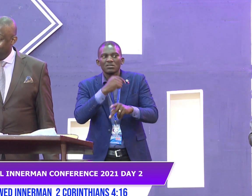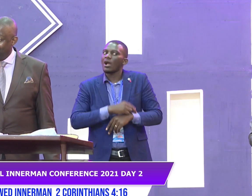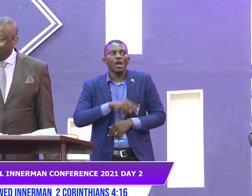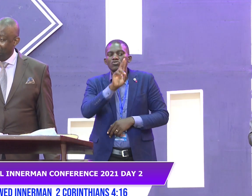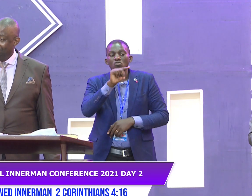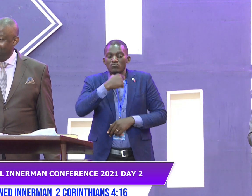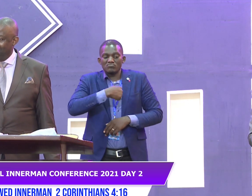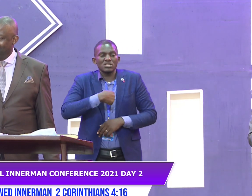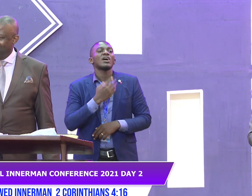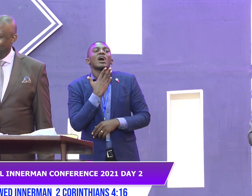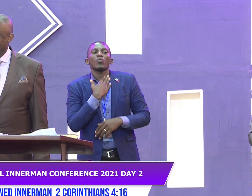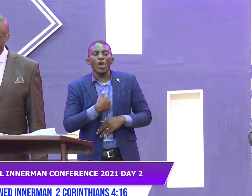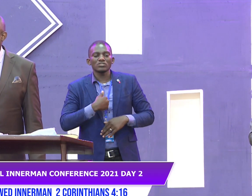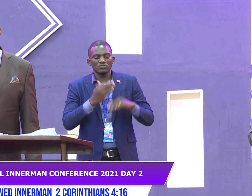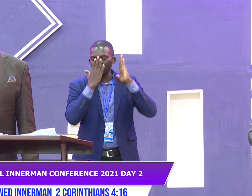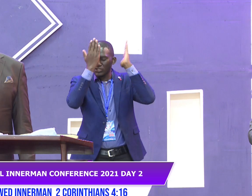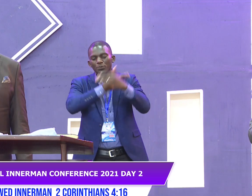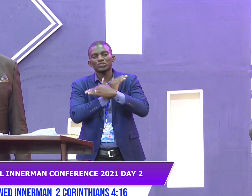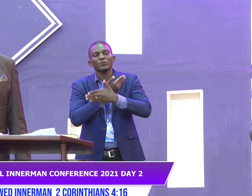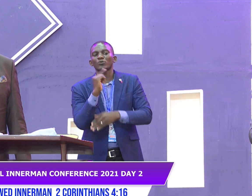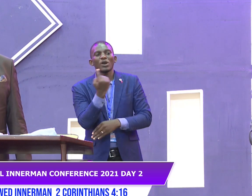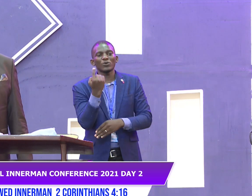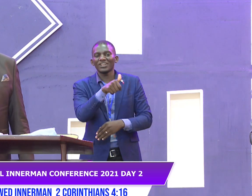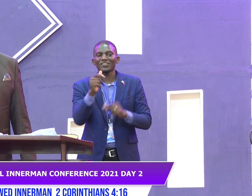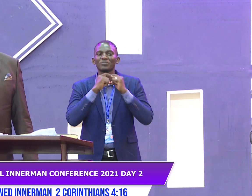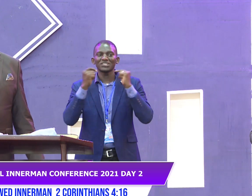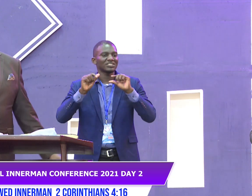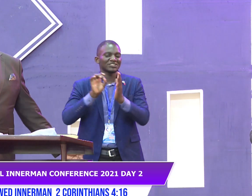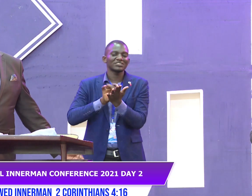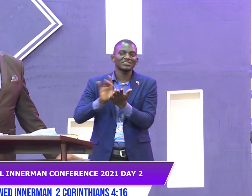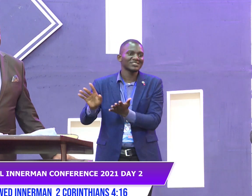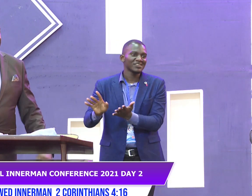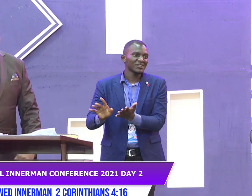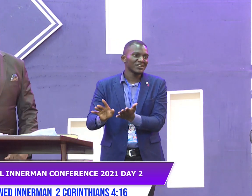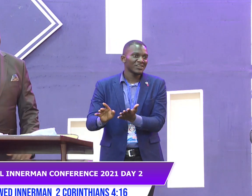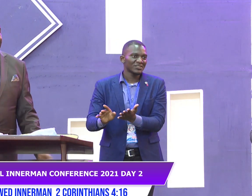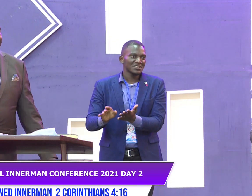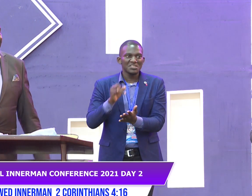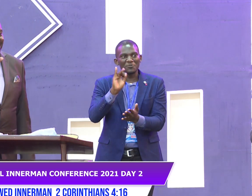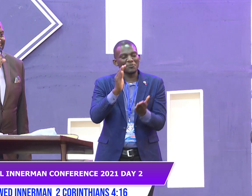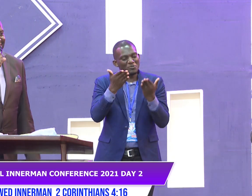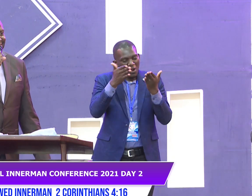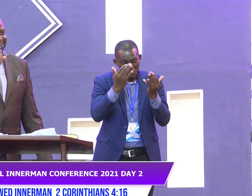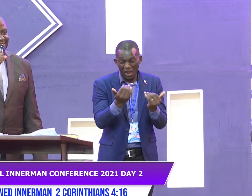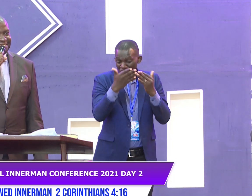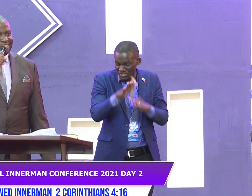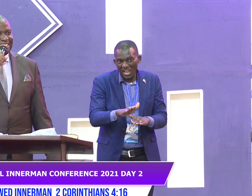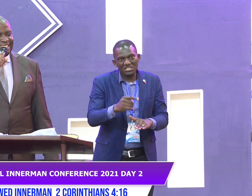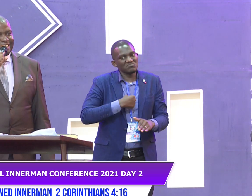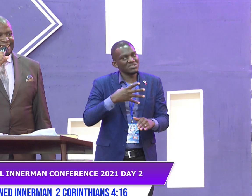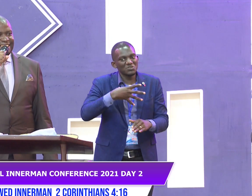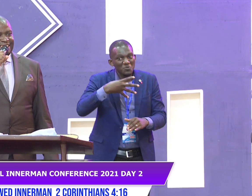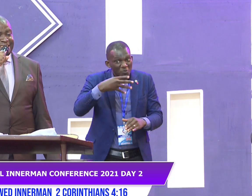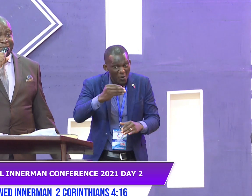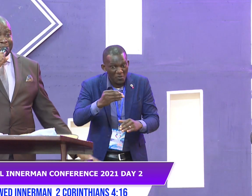Others would say, perhaps for me I loved the bishop. But because he's not there,